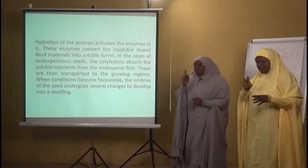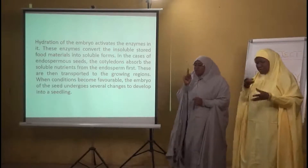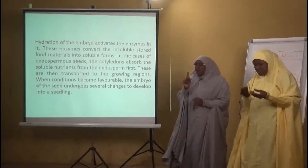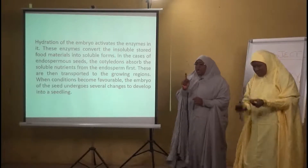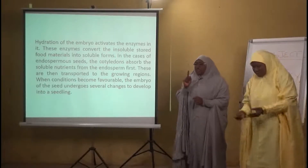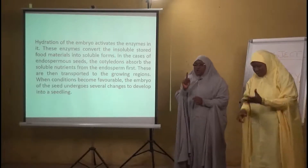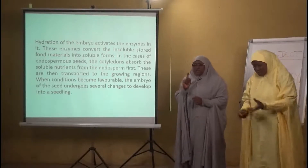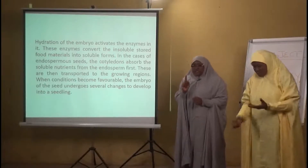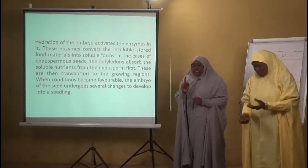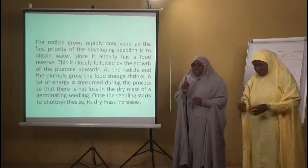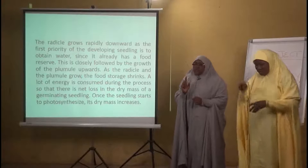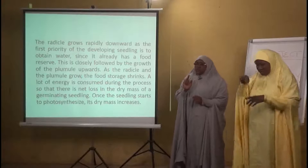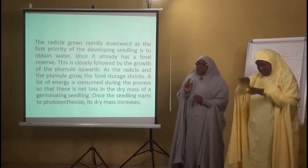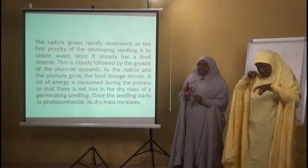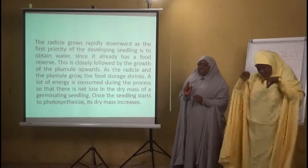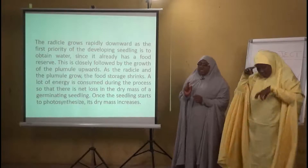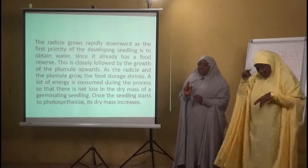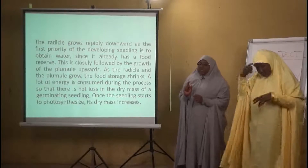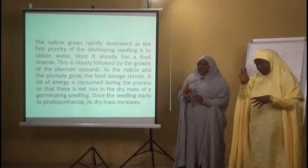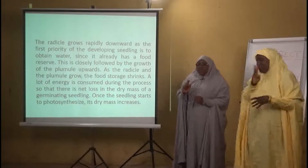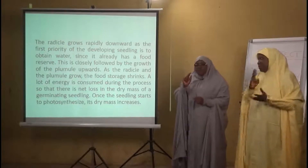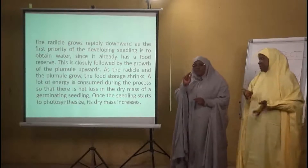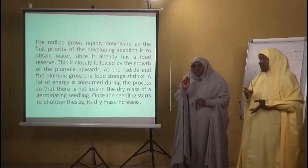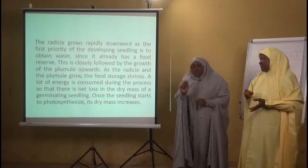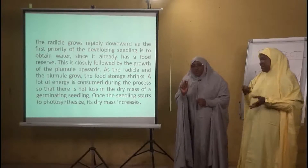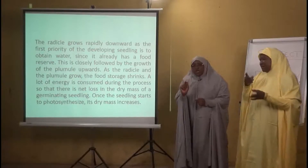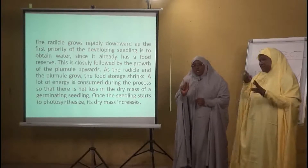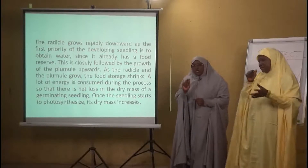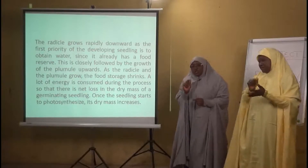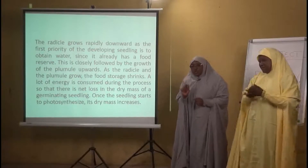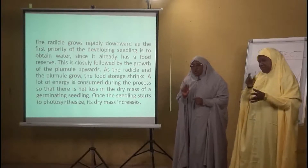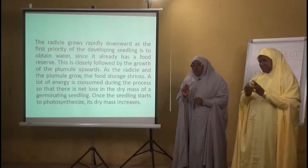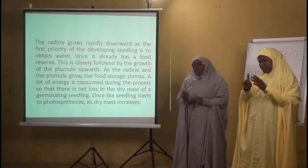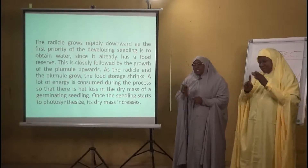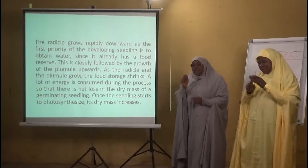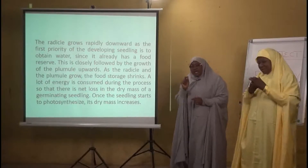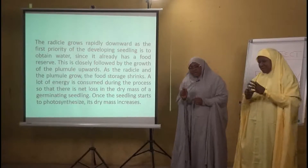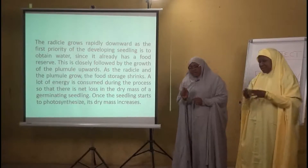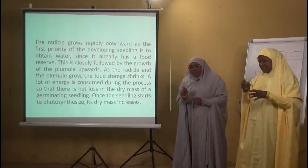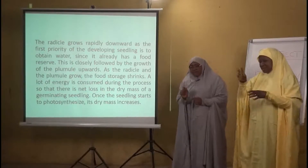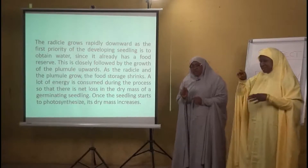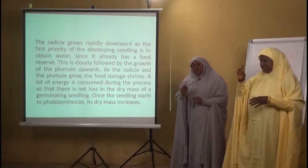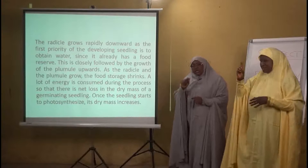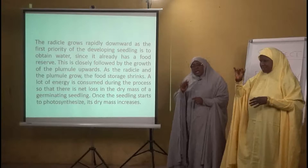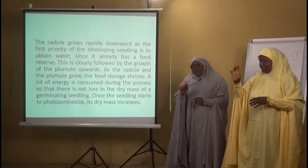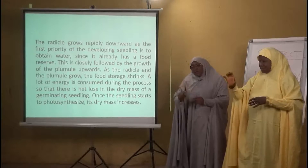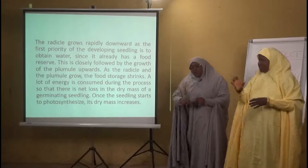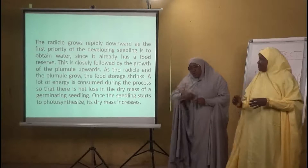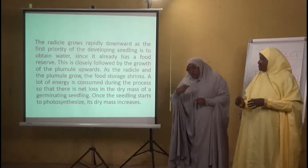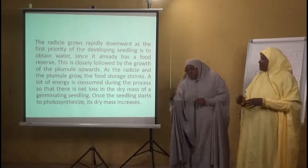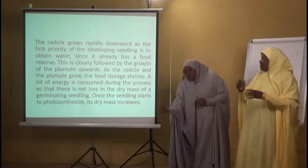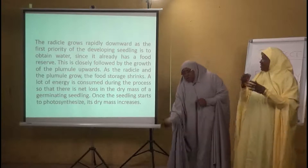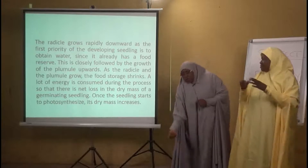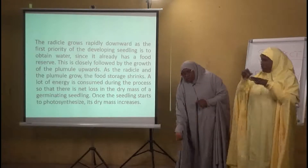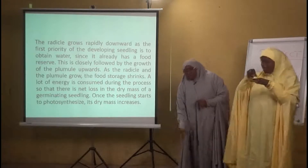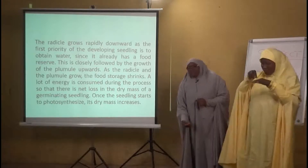know, the first priority of seed is water. So the first structure that will start to grow is the radicle. So the radicle will